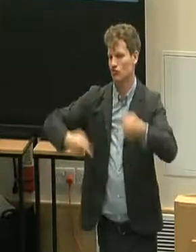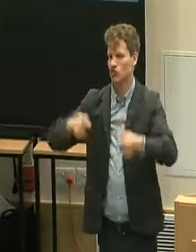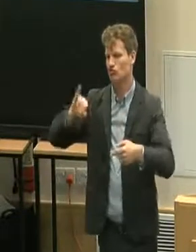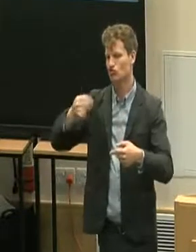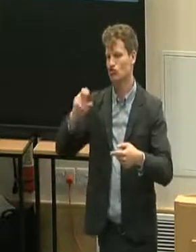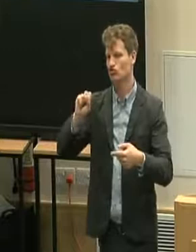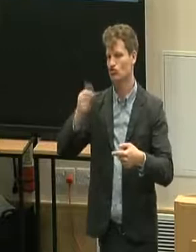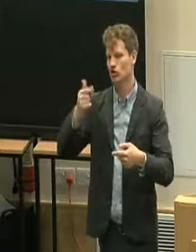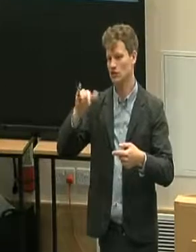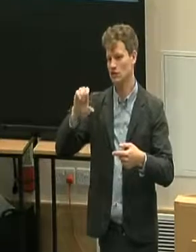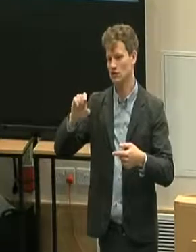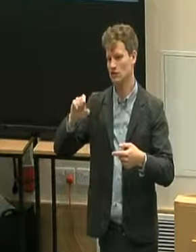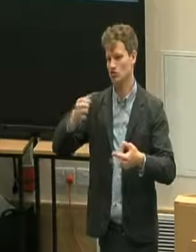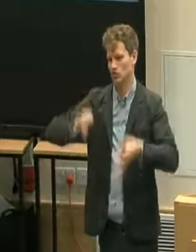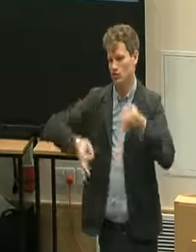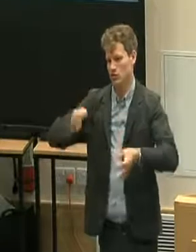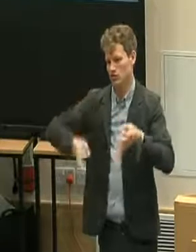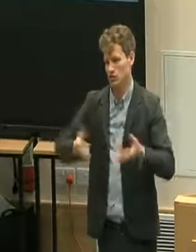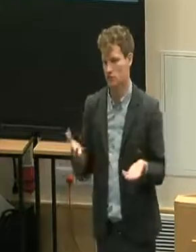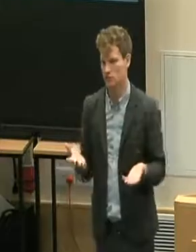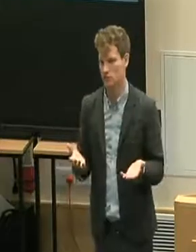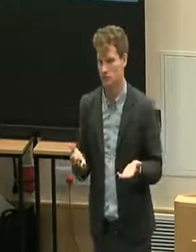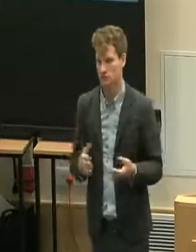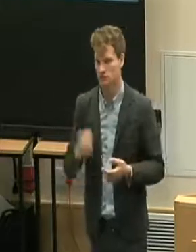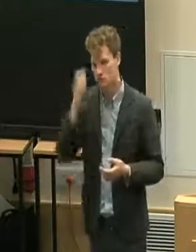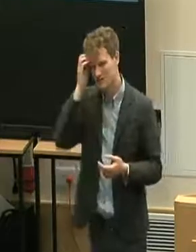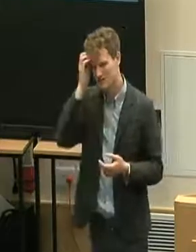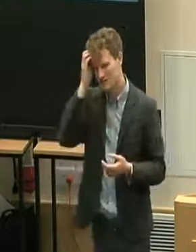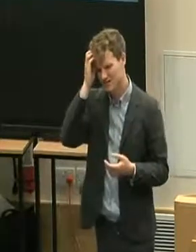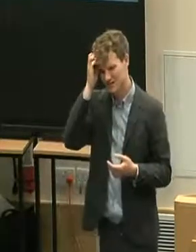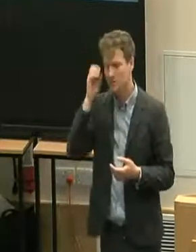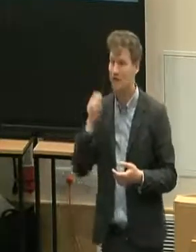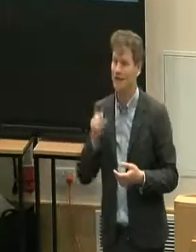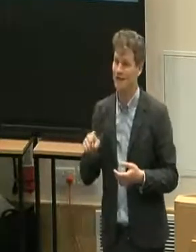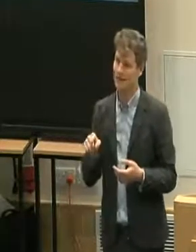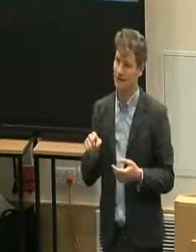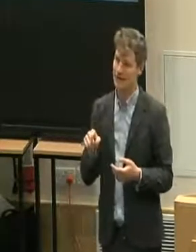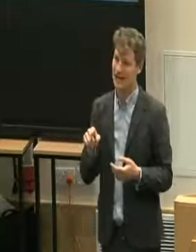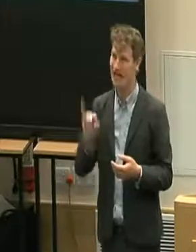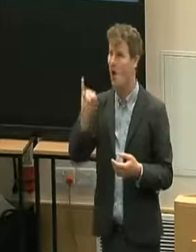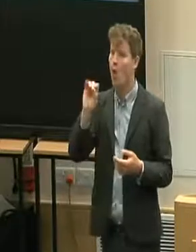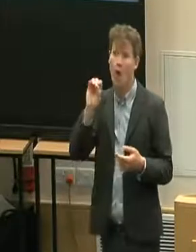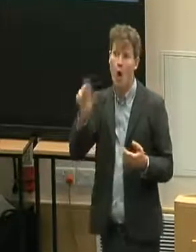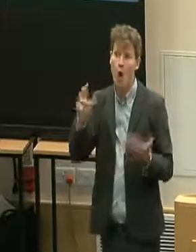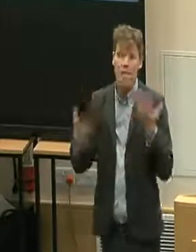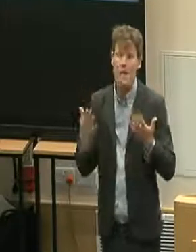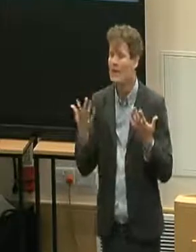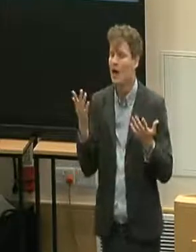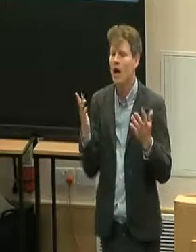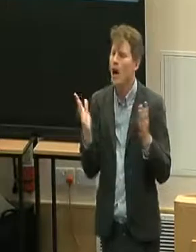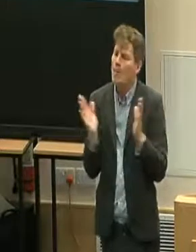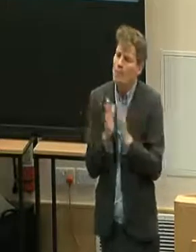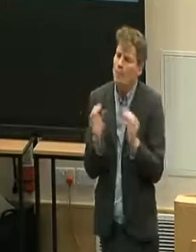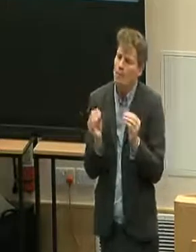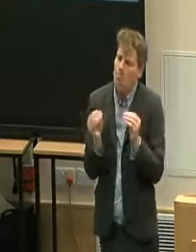legalistic in the simple sense that they require equal before and under law could in fact be a form of what is